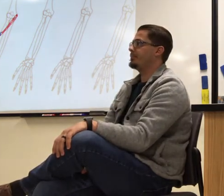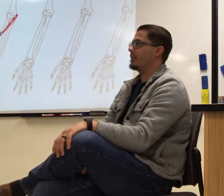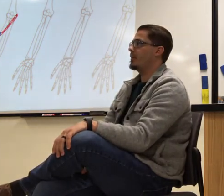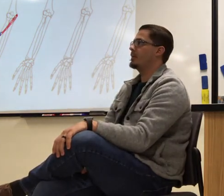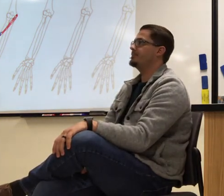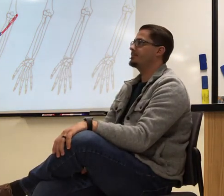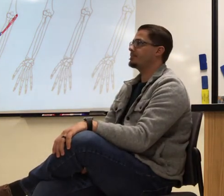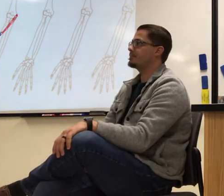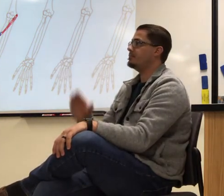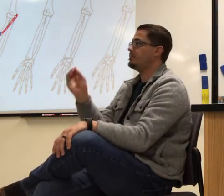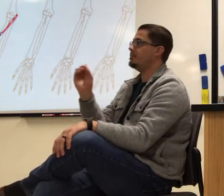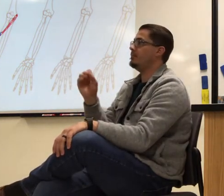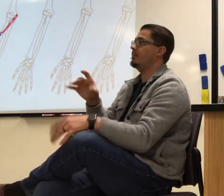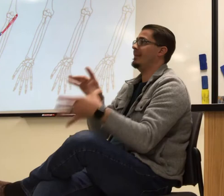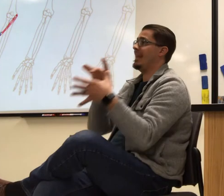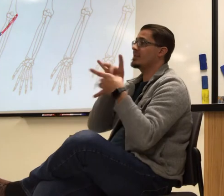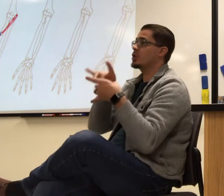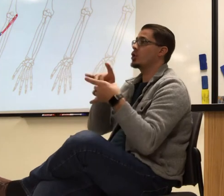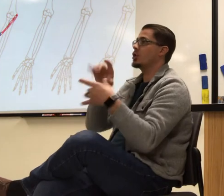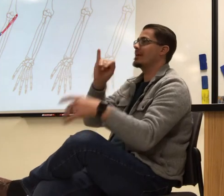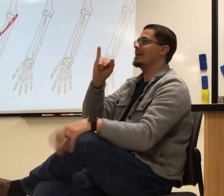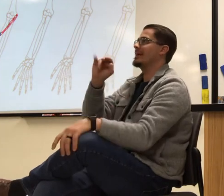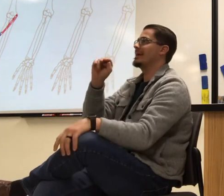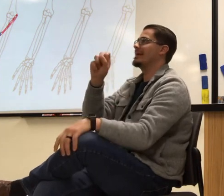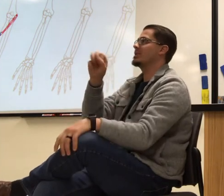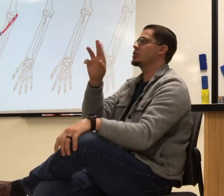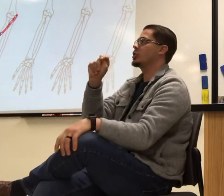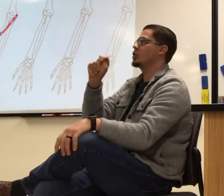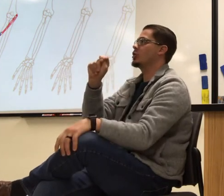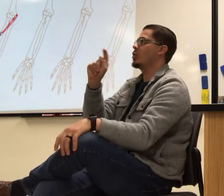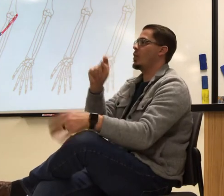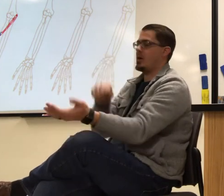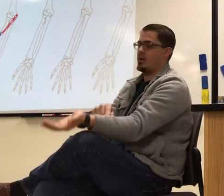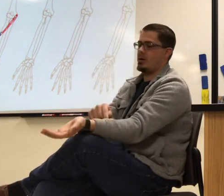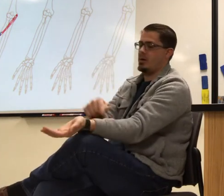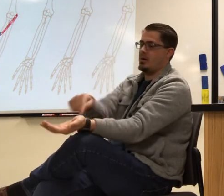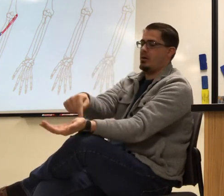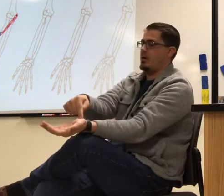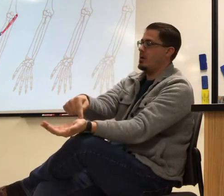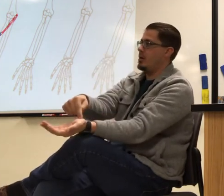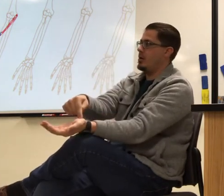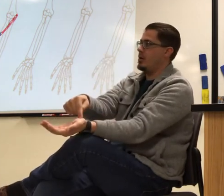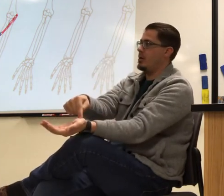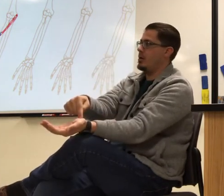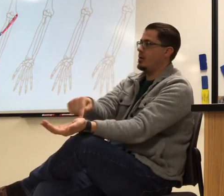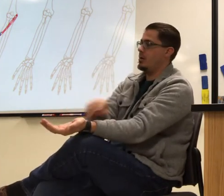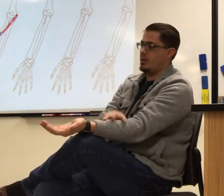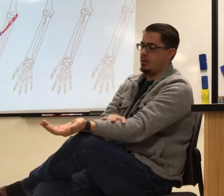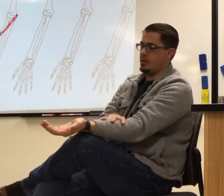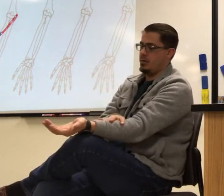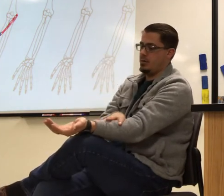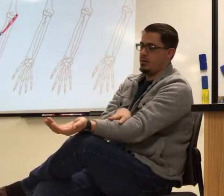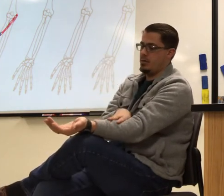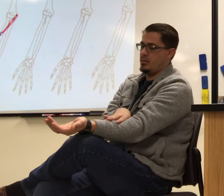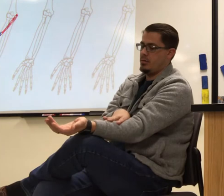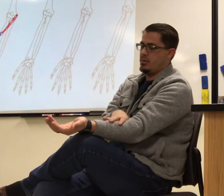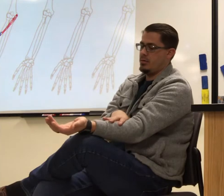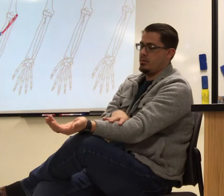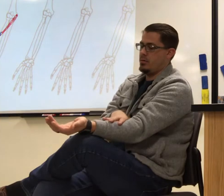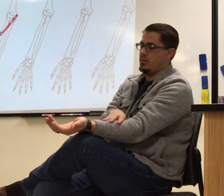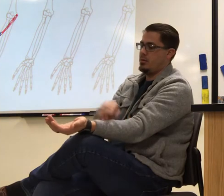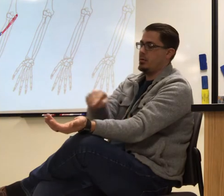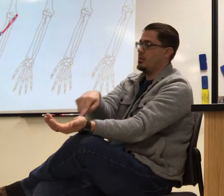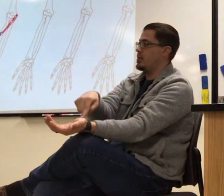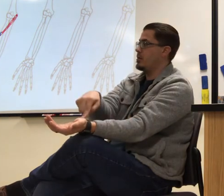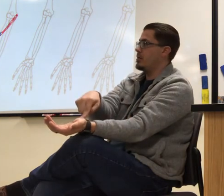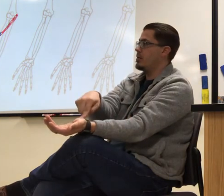And the insertion, it's going to insert past the wrist, past the carpal bones, at the